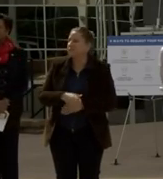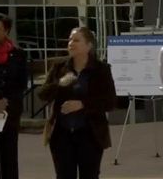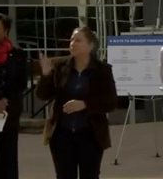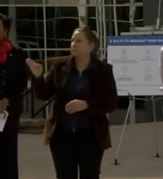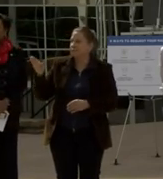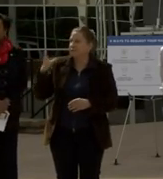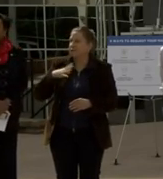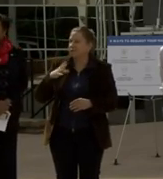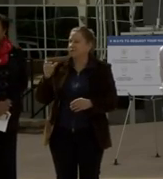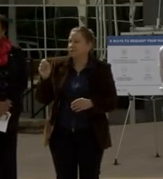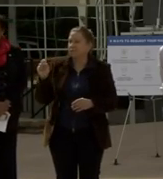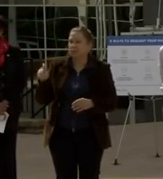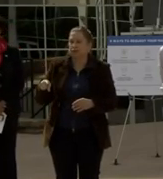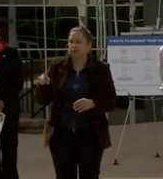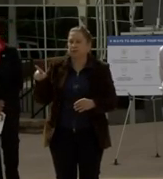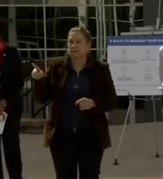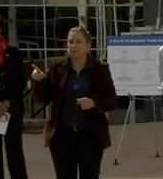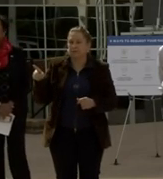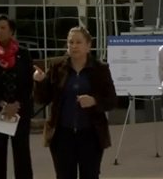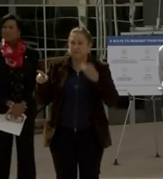Yes, sir. From